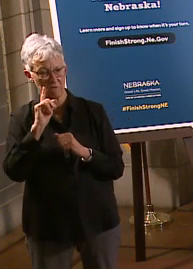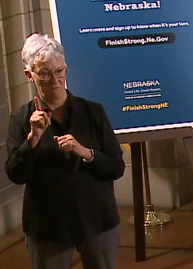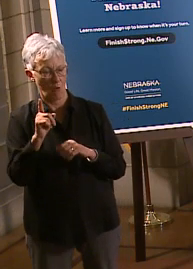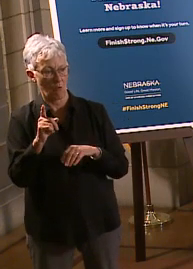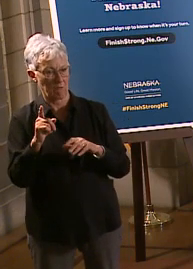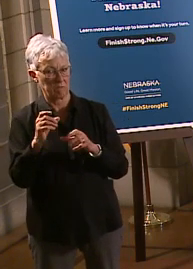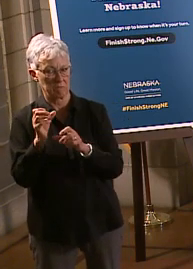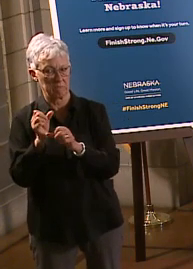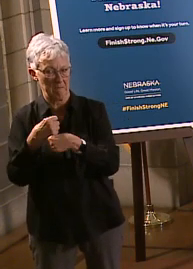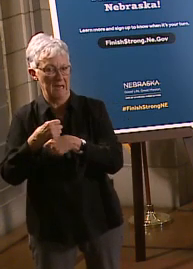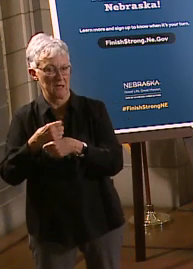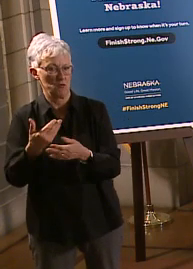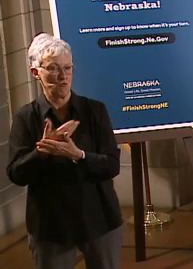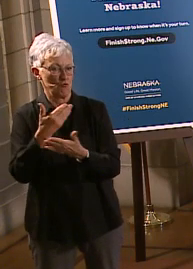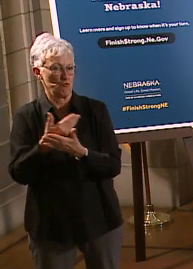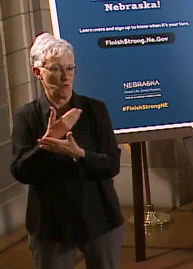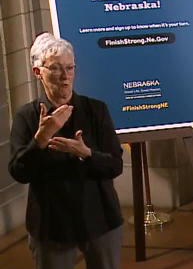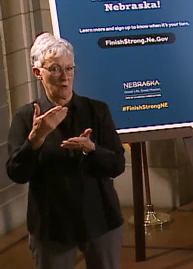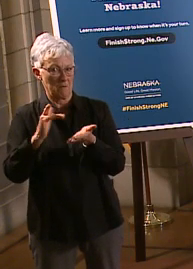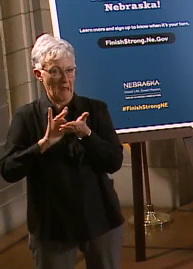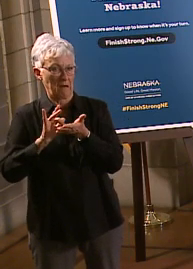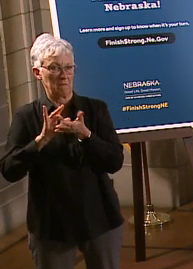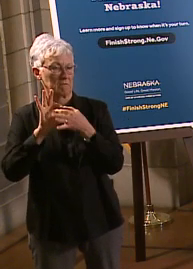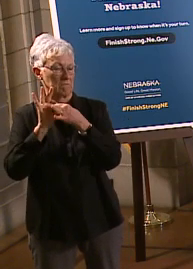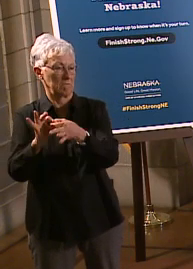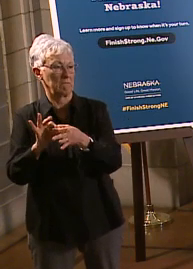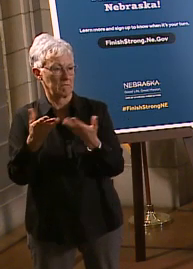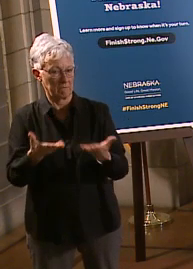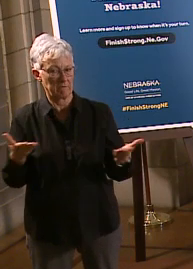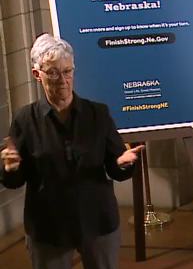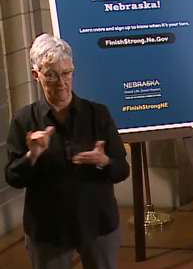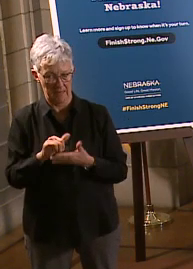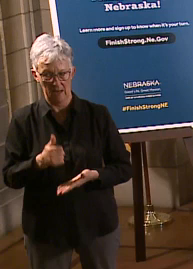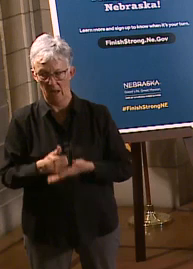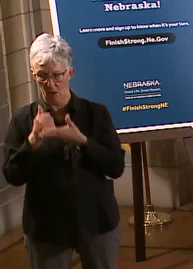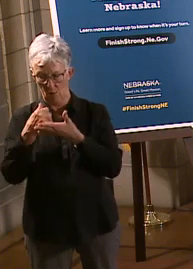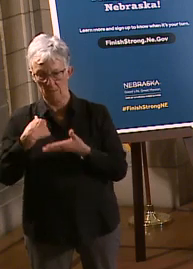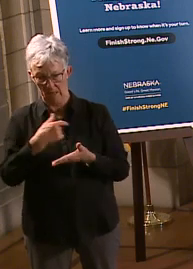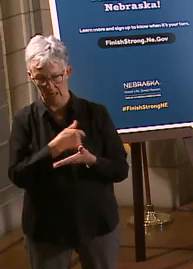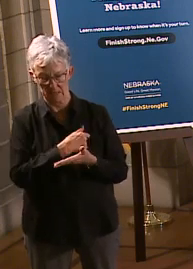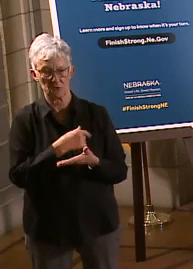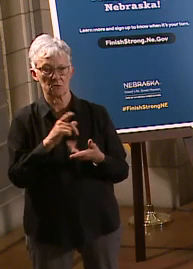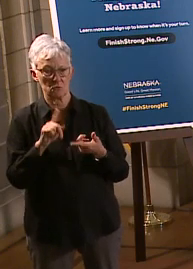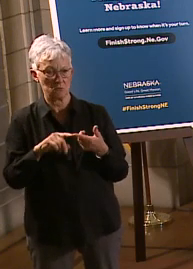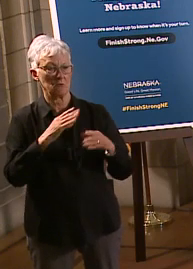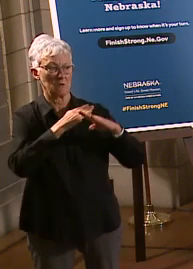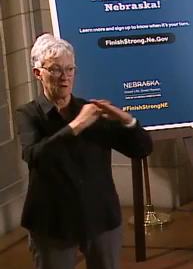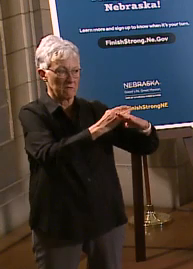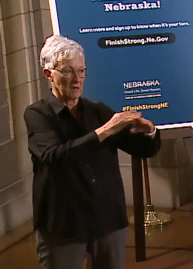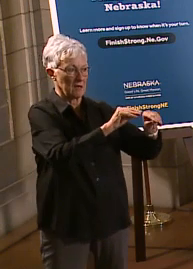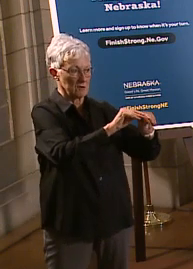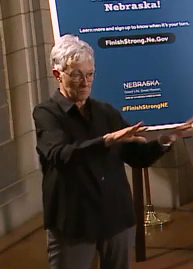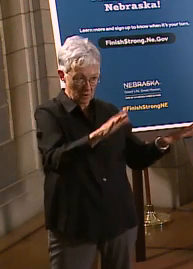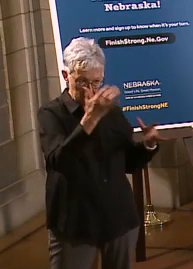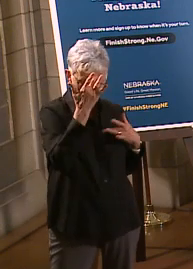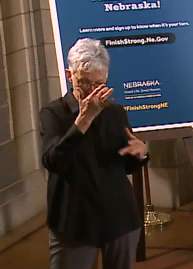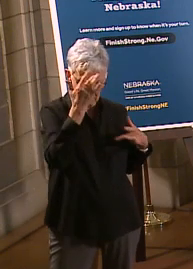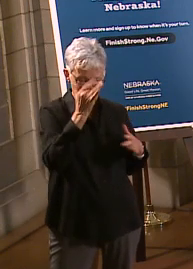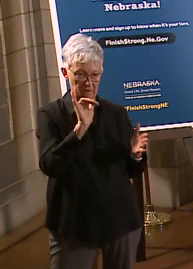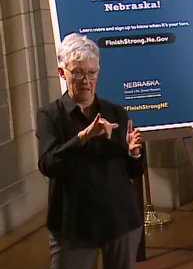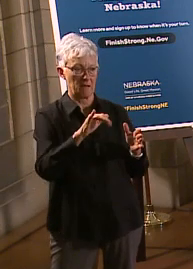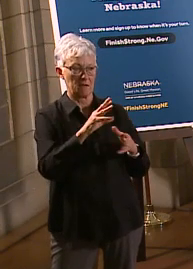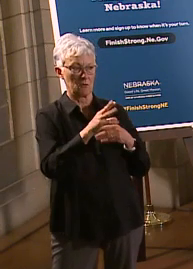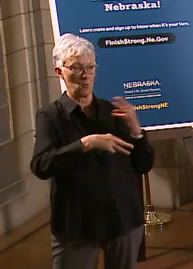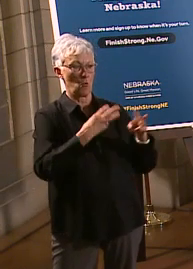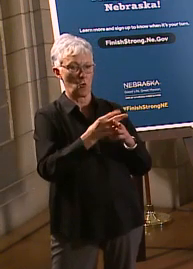really appreciate the partnership that allowed us to remain open and continue to service the world and our associates service the